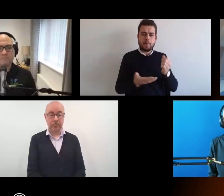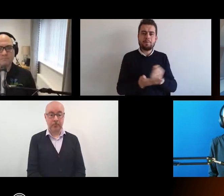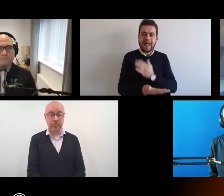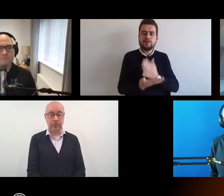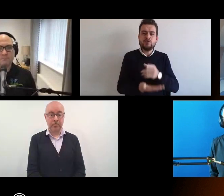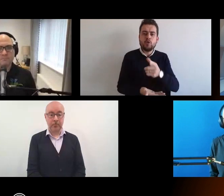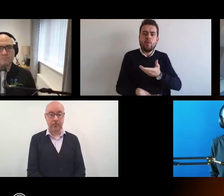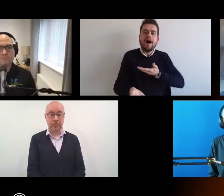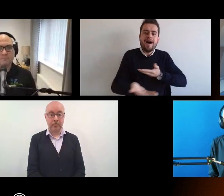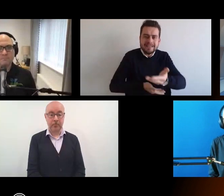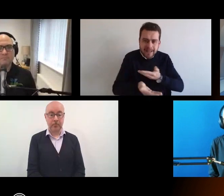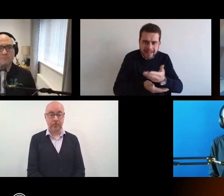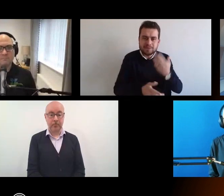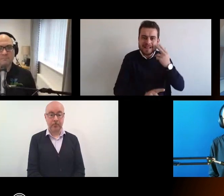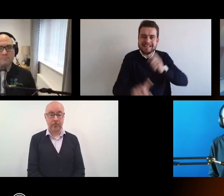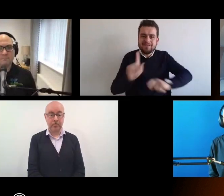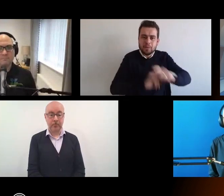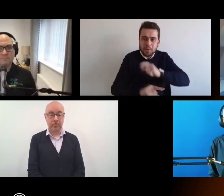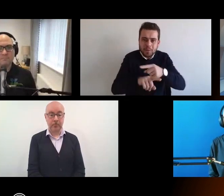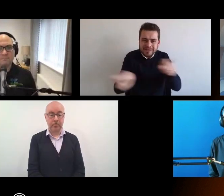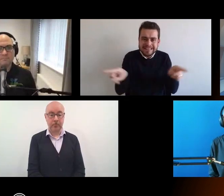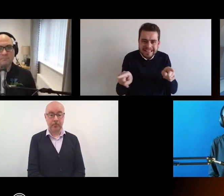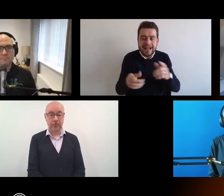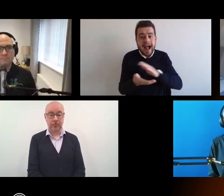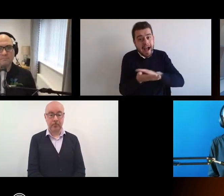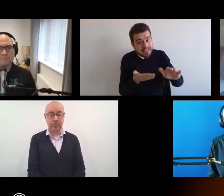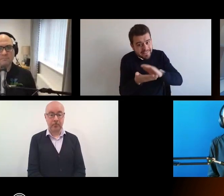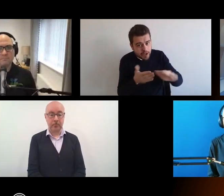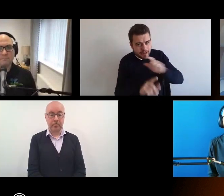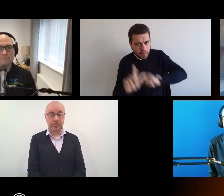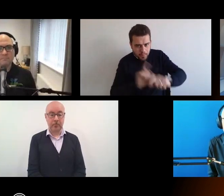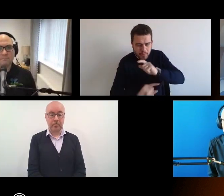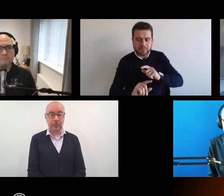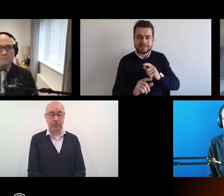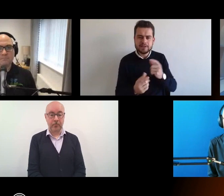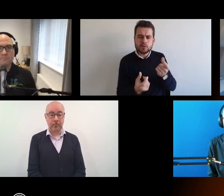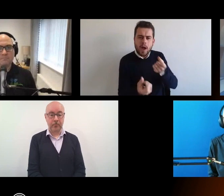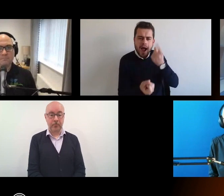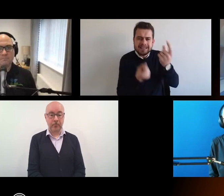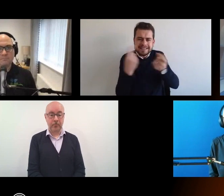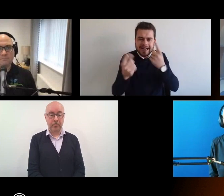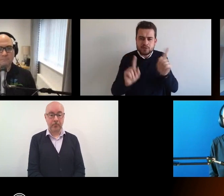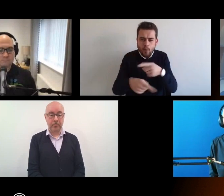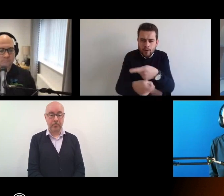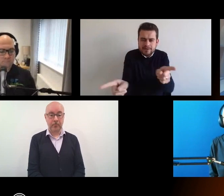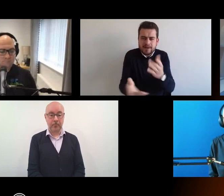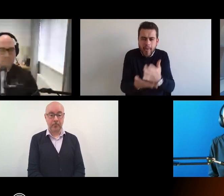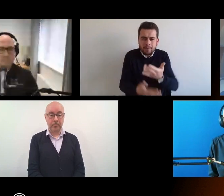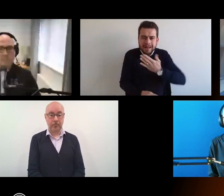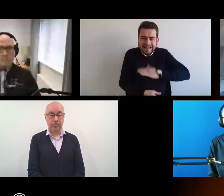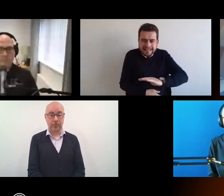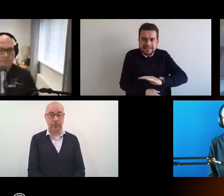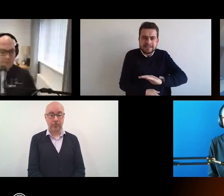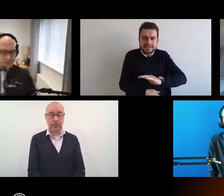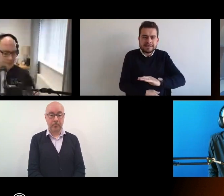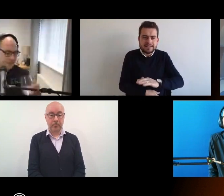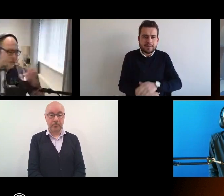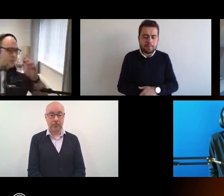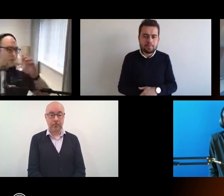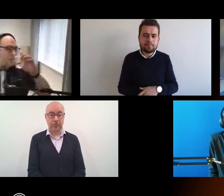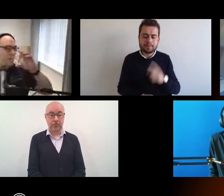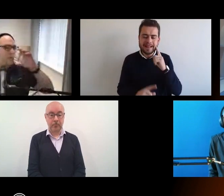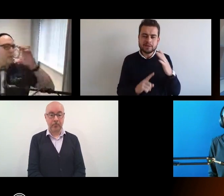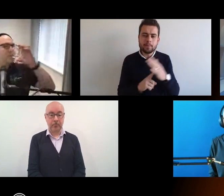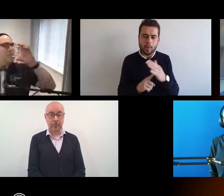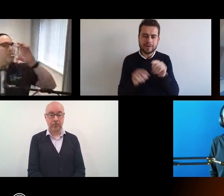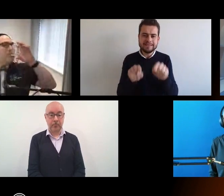when we talk about deafness, we're not talking about one thing. And what you need to do is talk to deaf people, talk to the customer, talk to the community and say, what